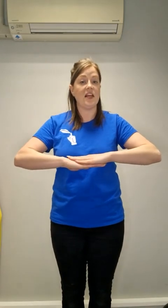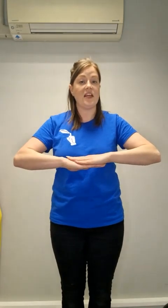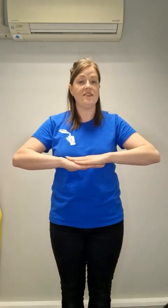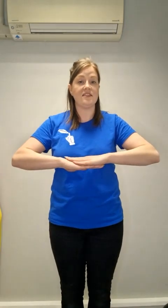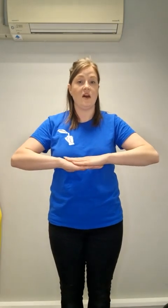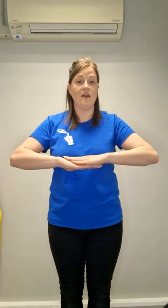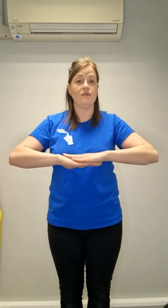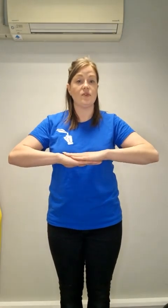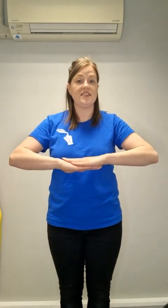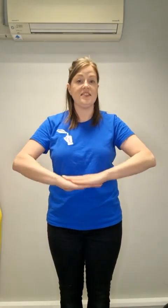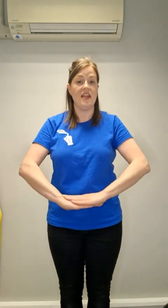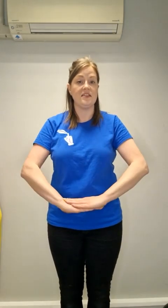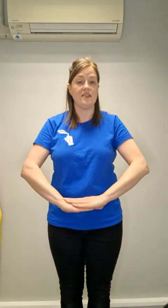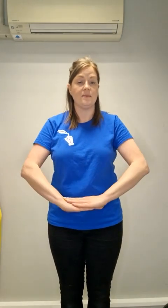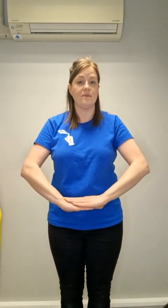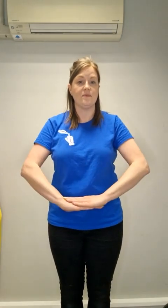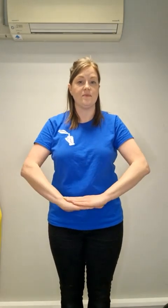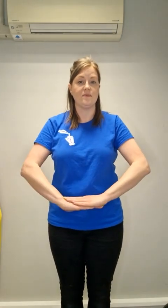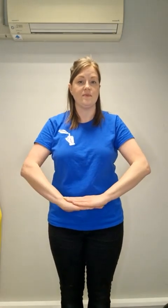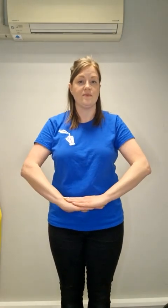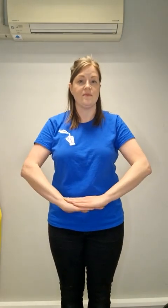in the sign for sit.